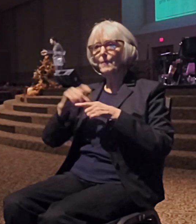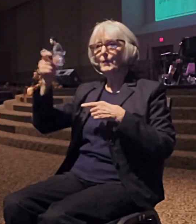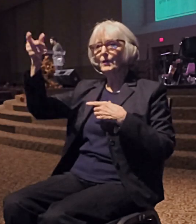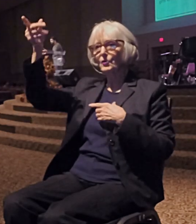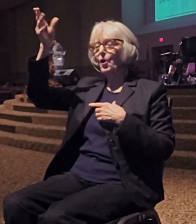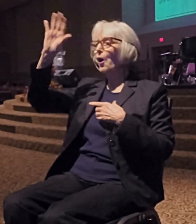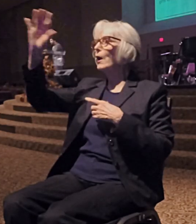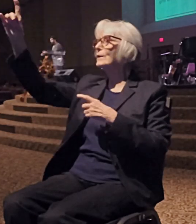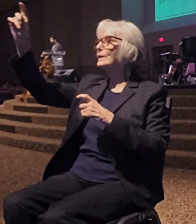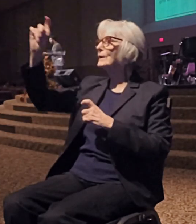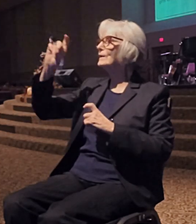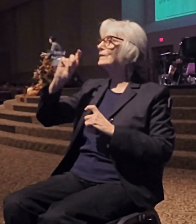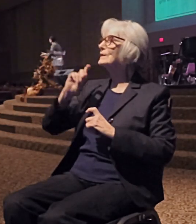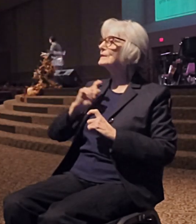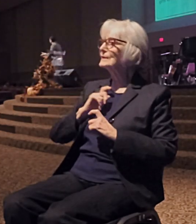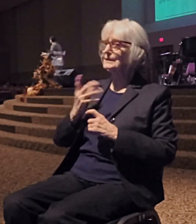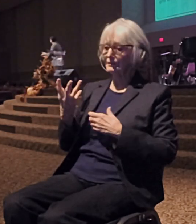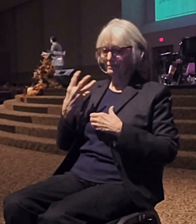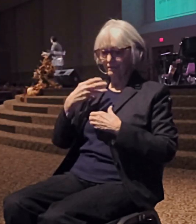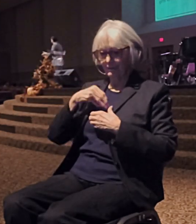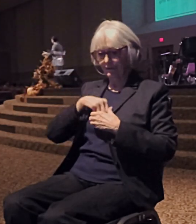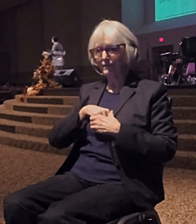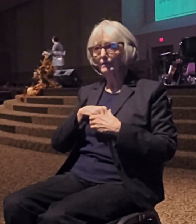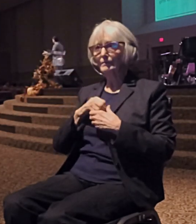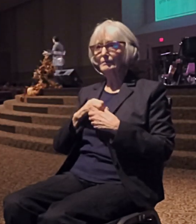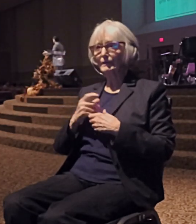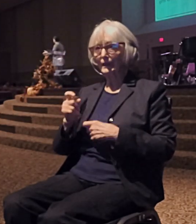a sovereignly given and created diversity.